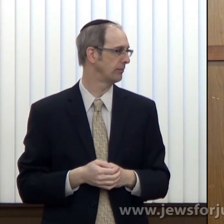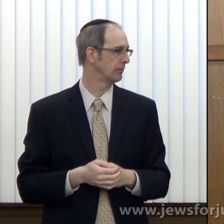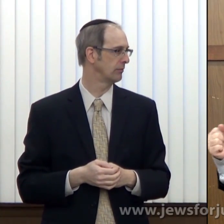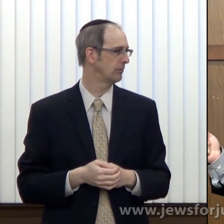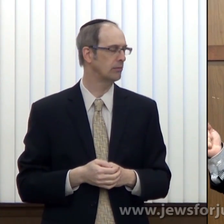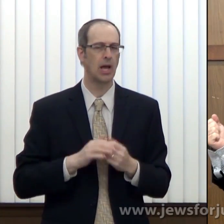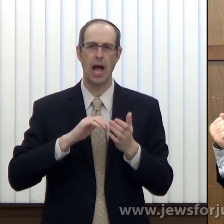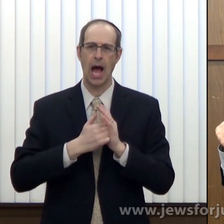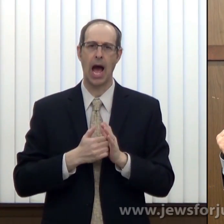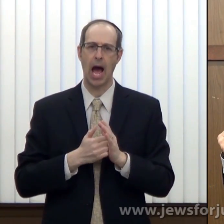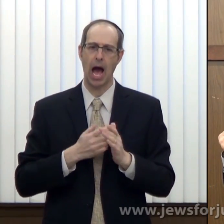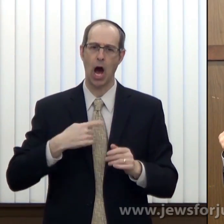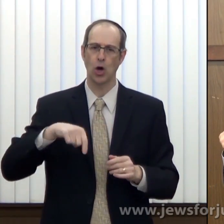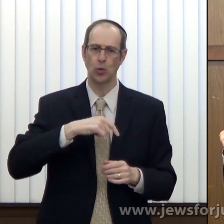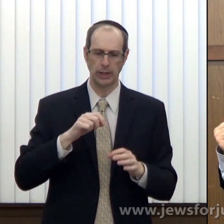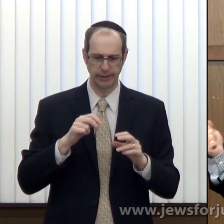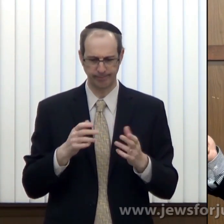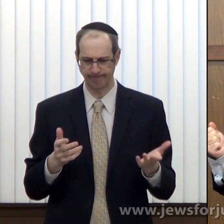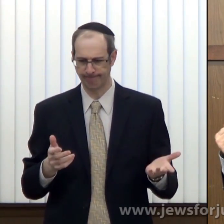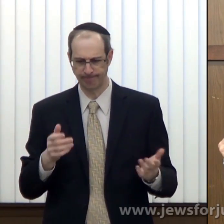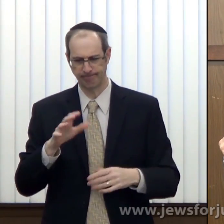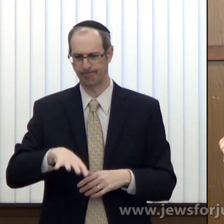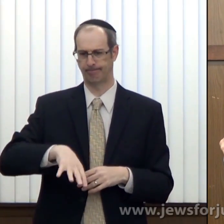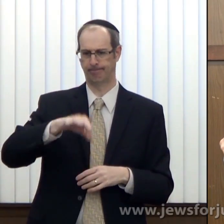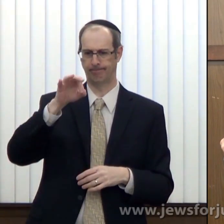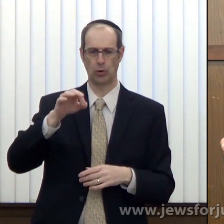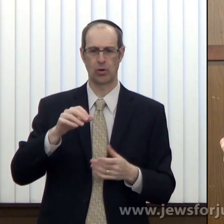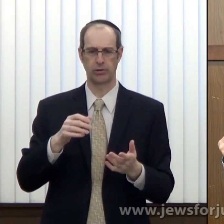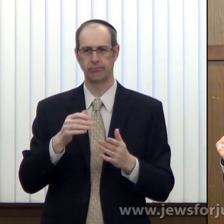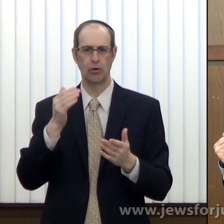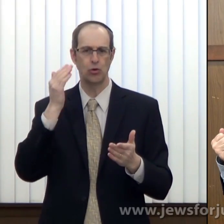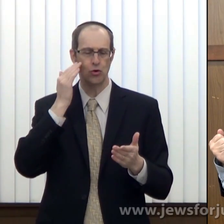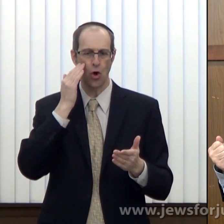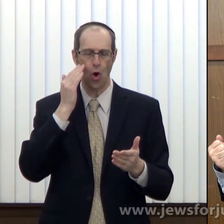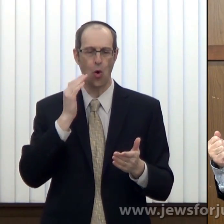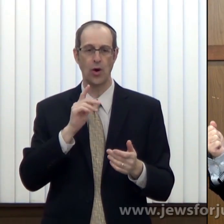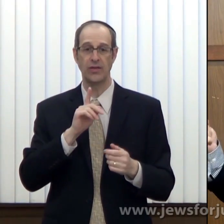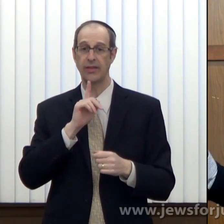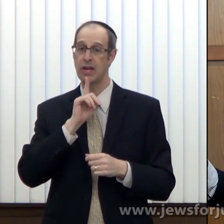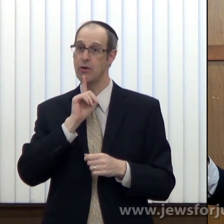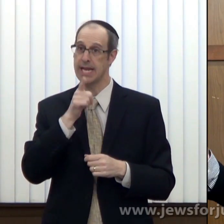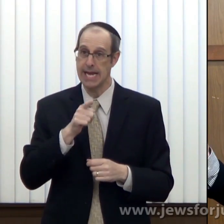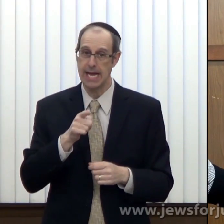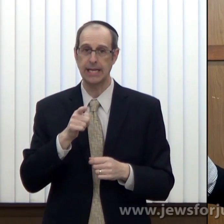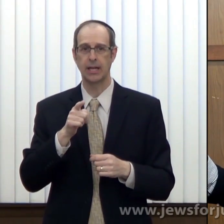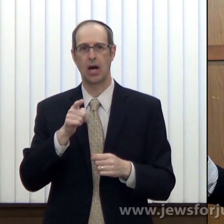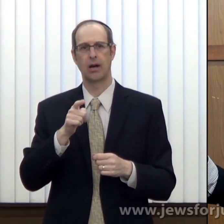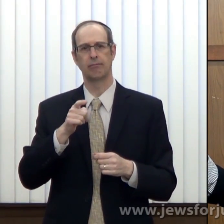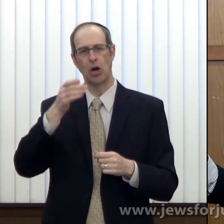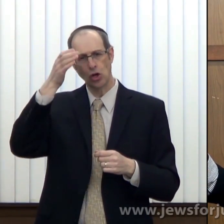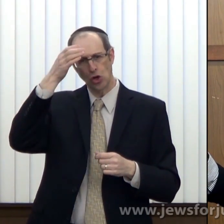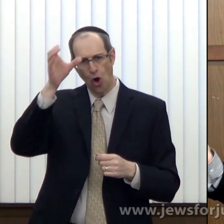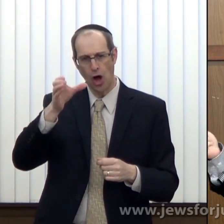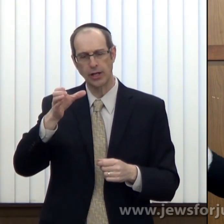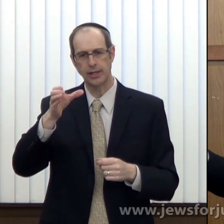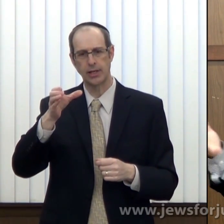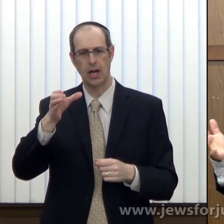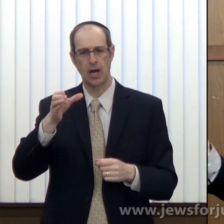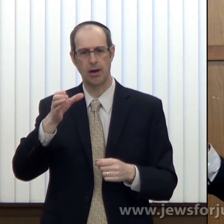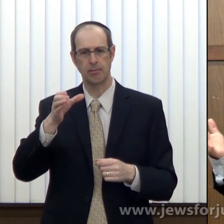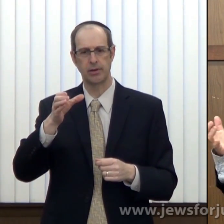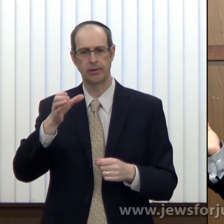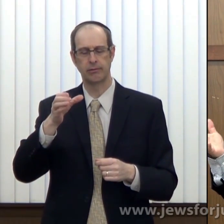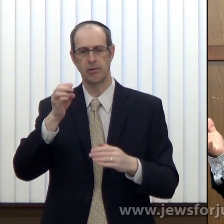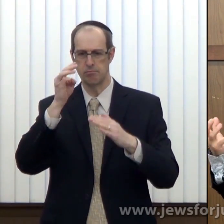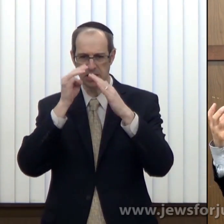So how do we discover, how do we know that there is such a concept in the Bible? How do we